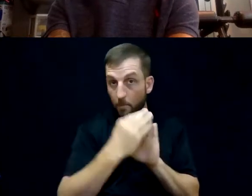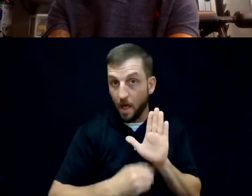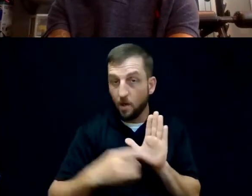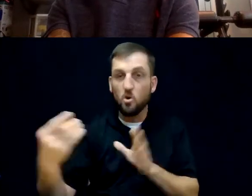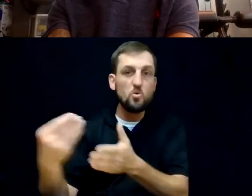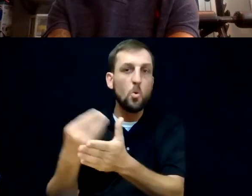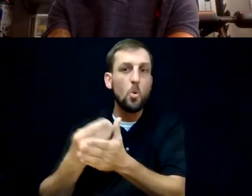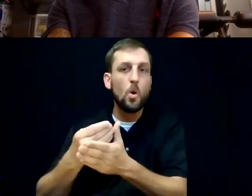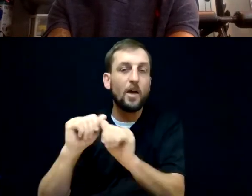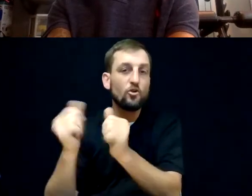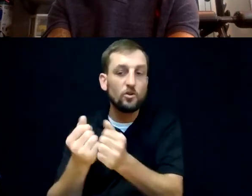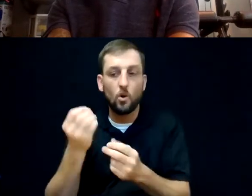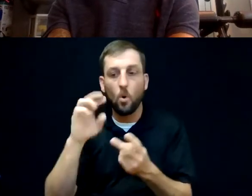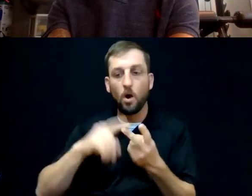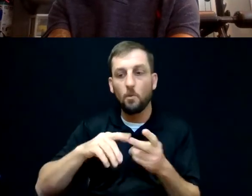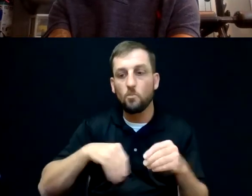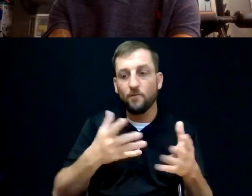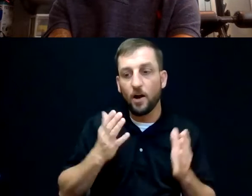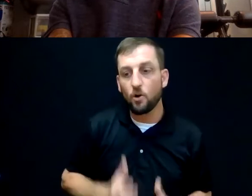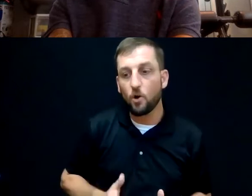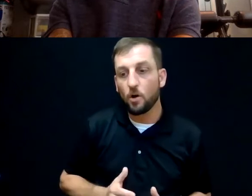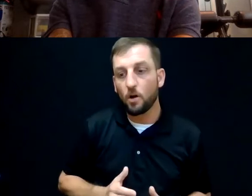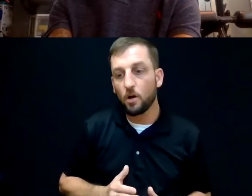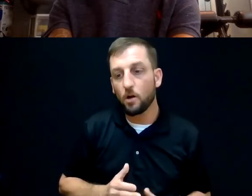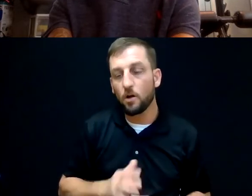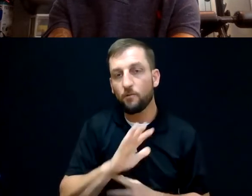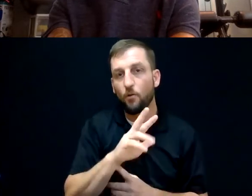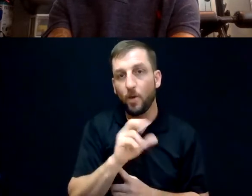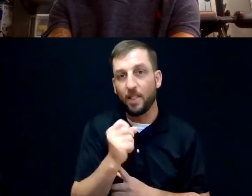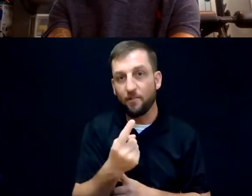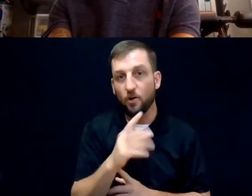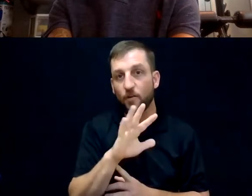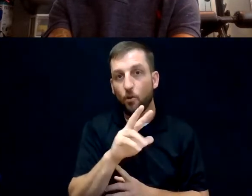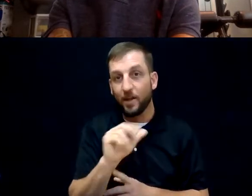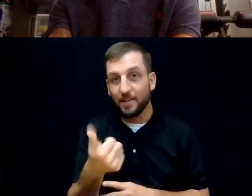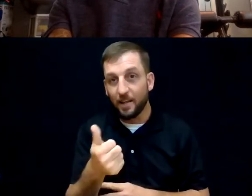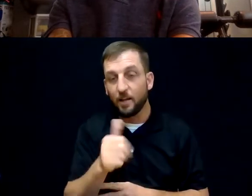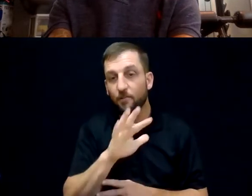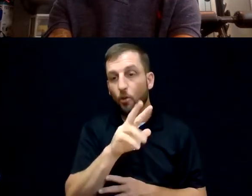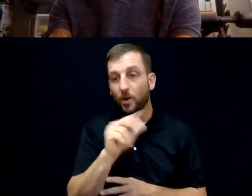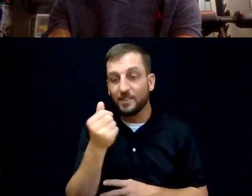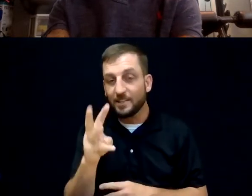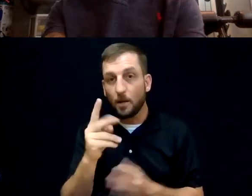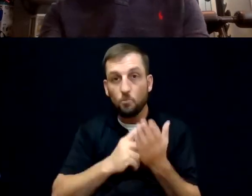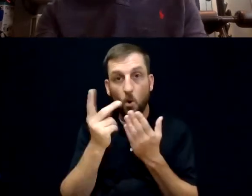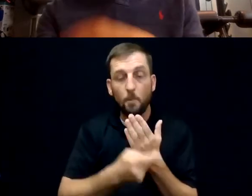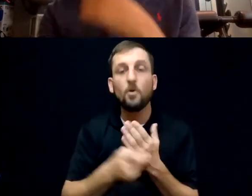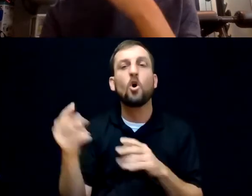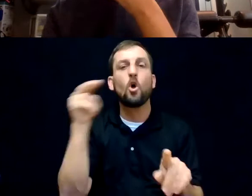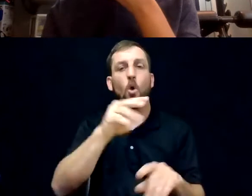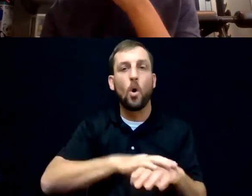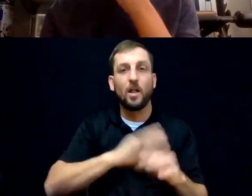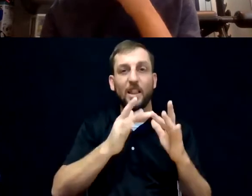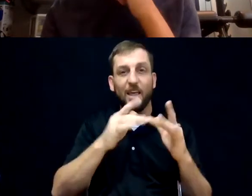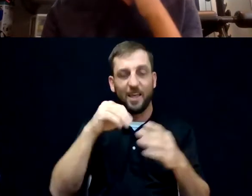or provider that you're interested in the 5311 or 5310 or 5316 program, just go on the link that I provided in the